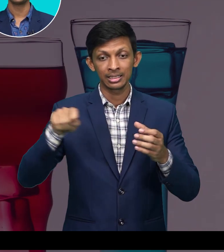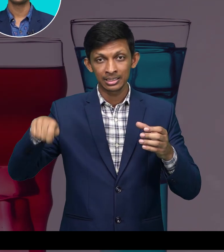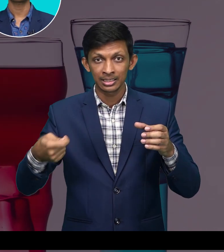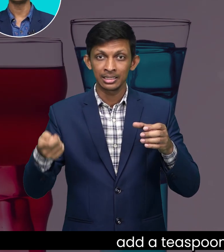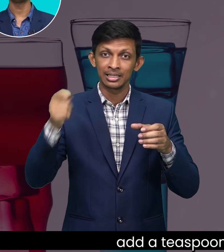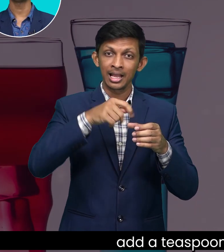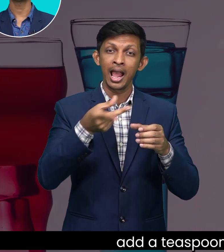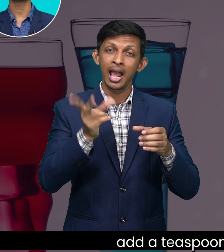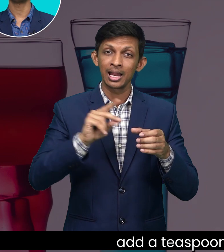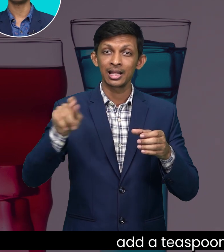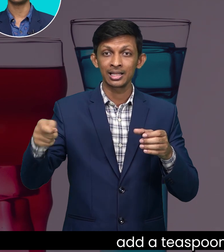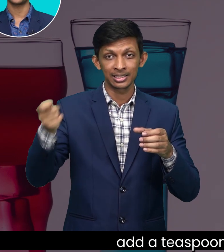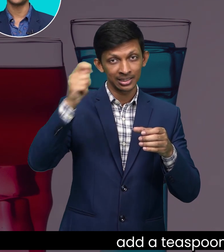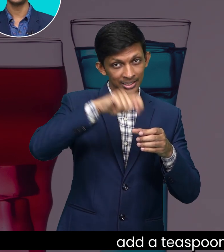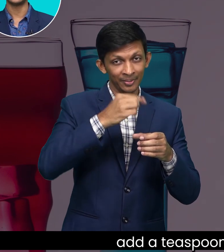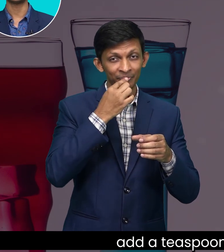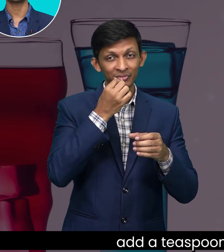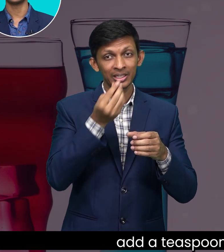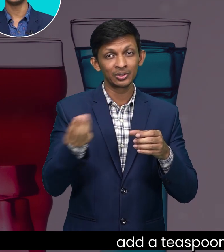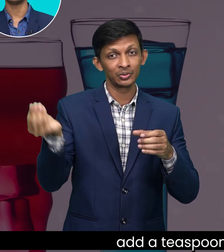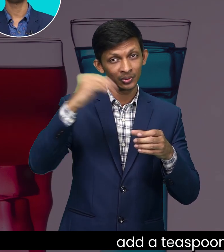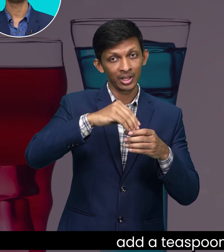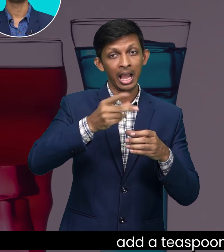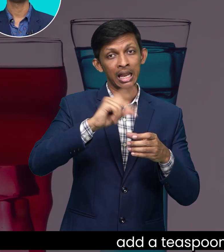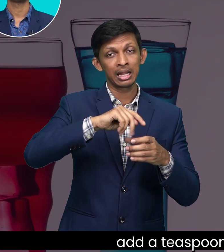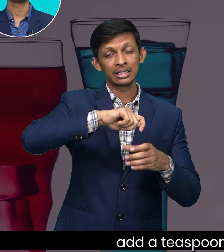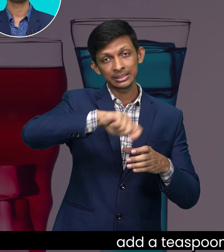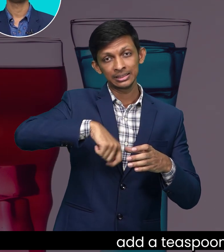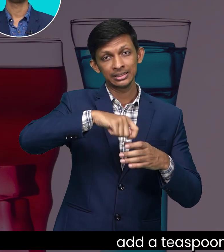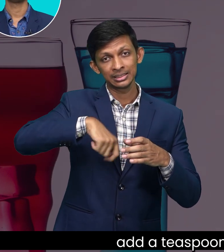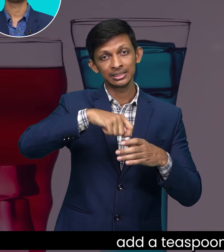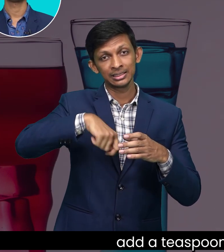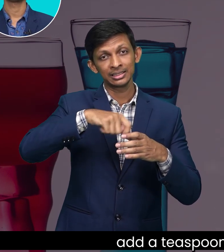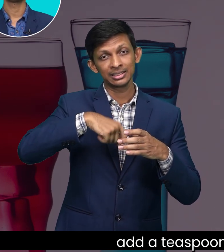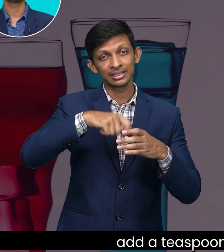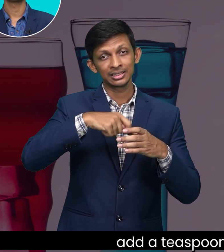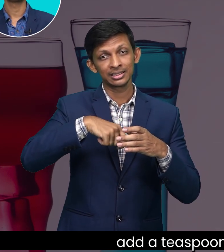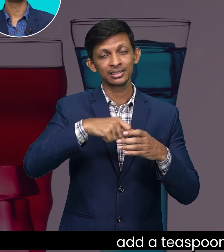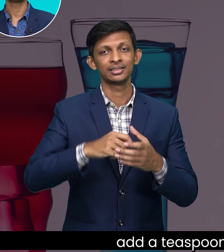Again, add a teaspoonful of salt and stir well.